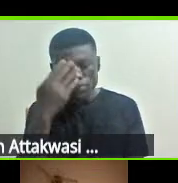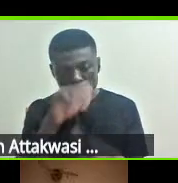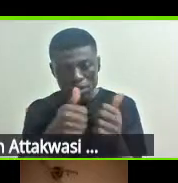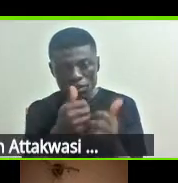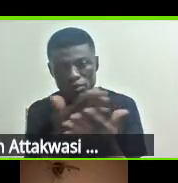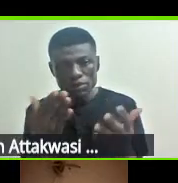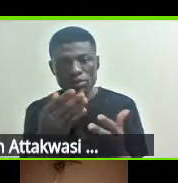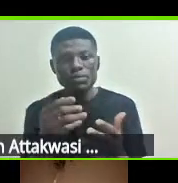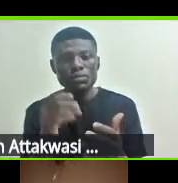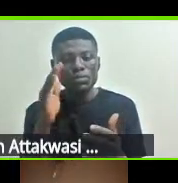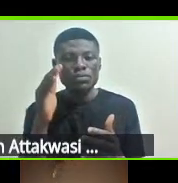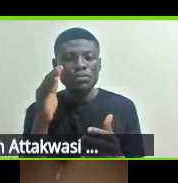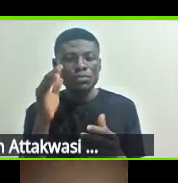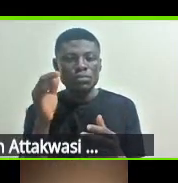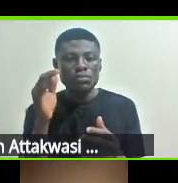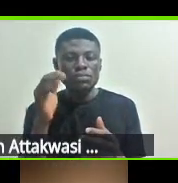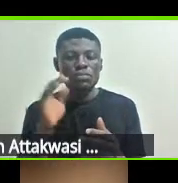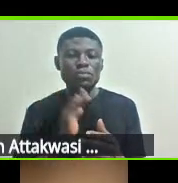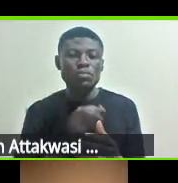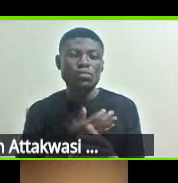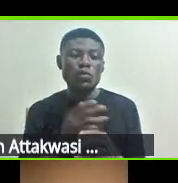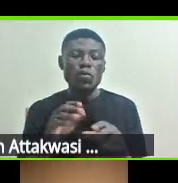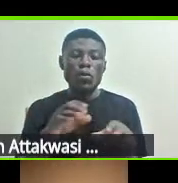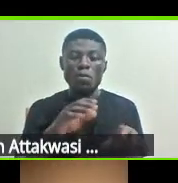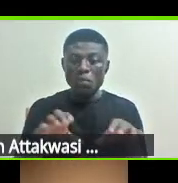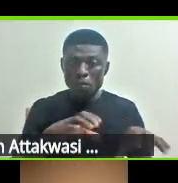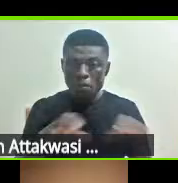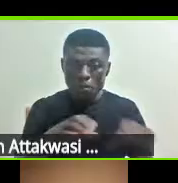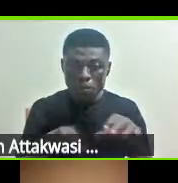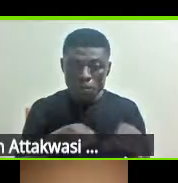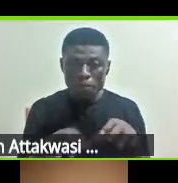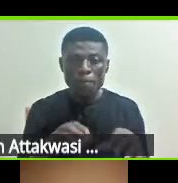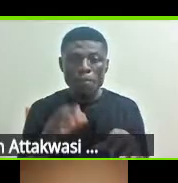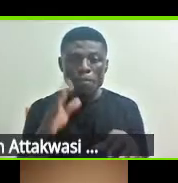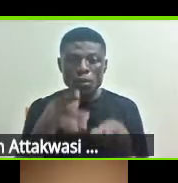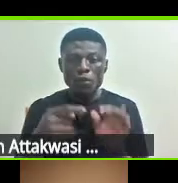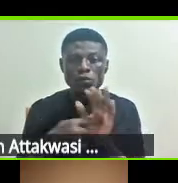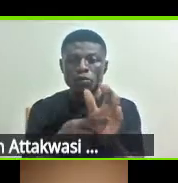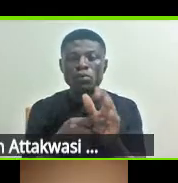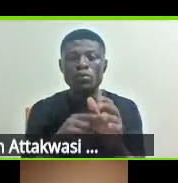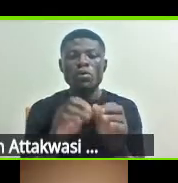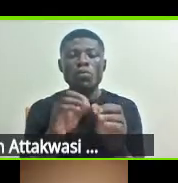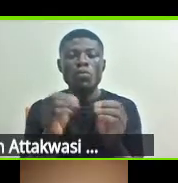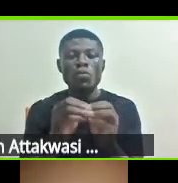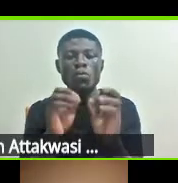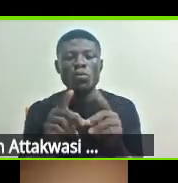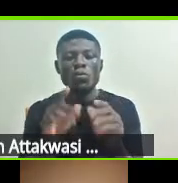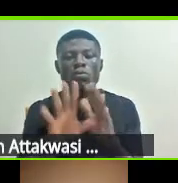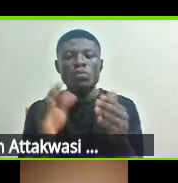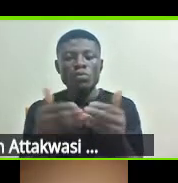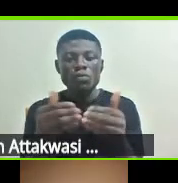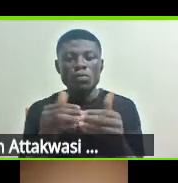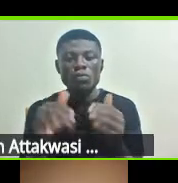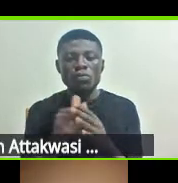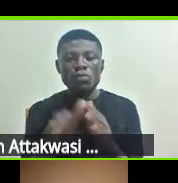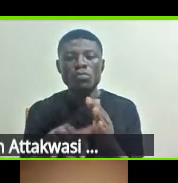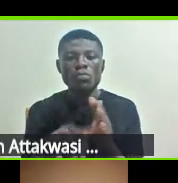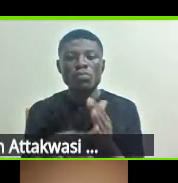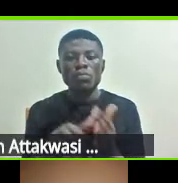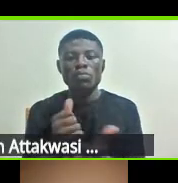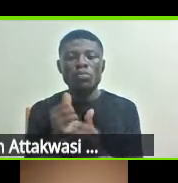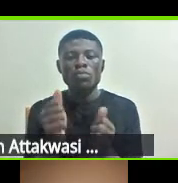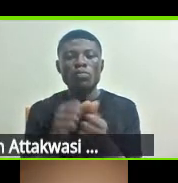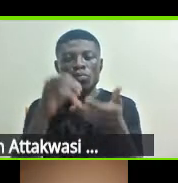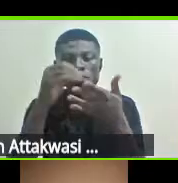so I'll explore the opportunities and introduce them to learners.